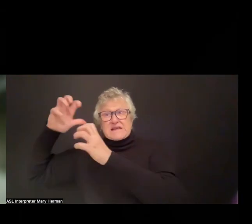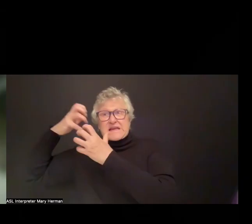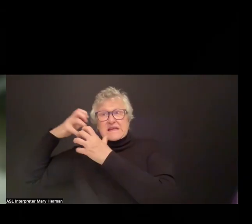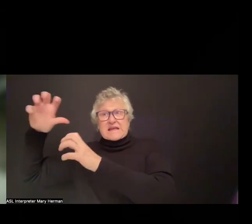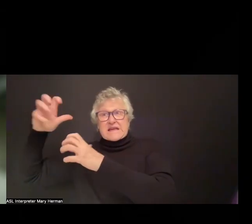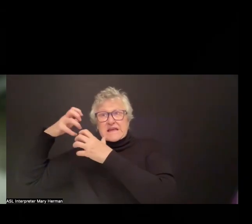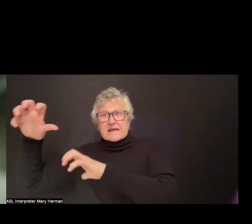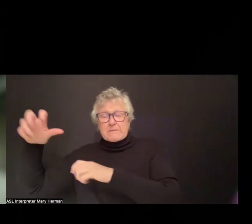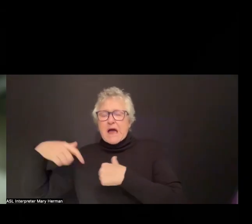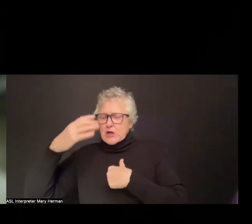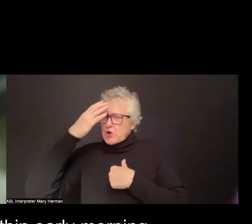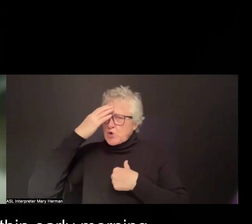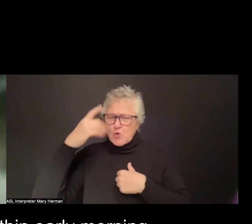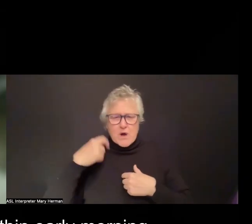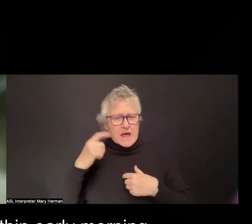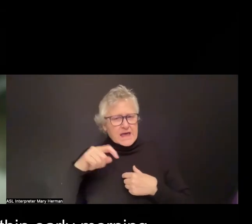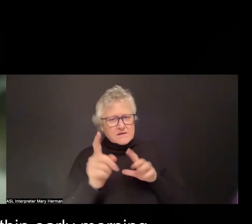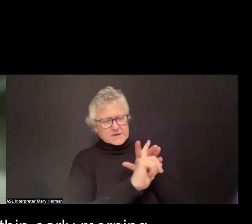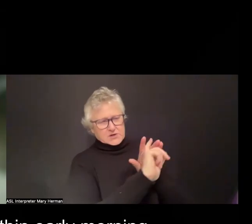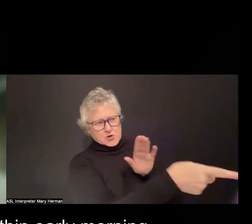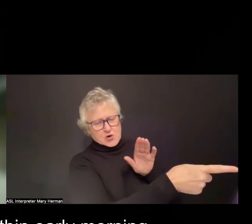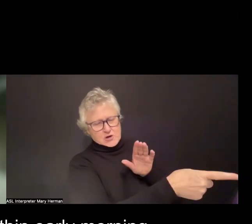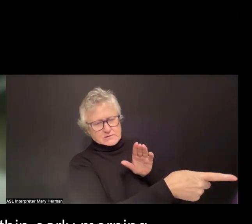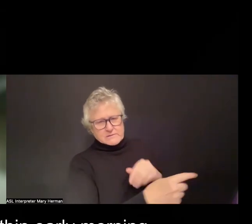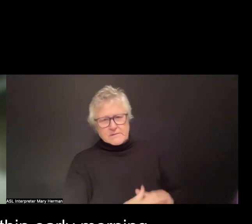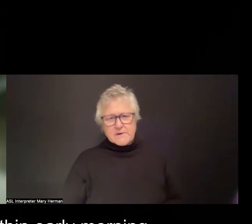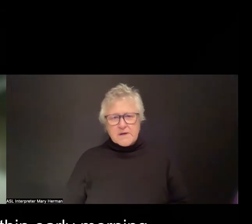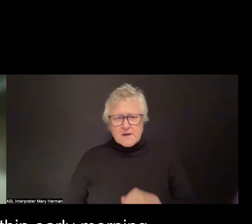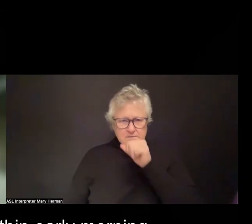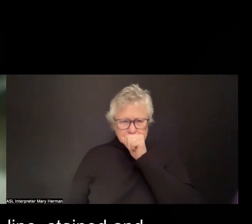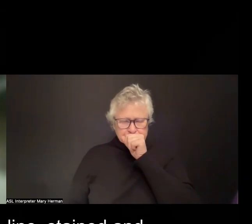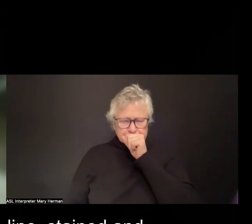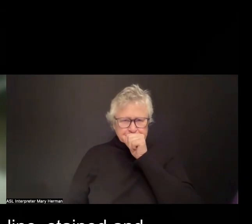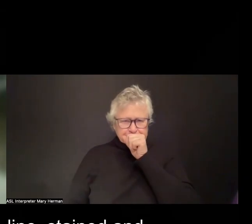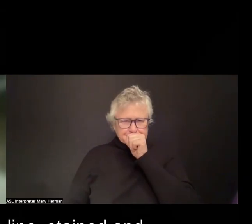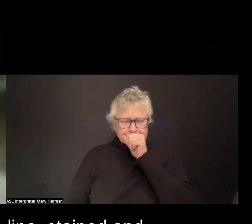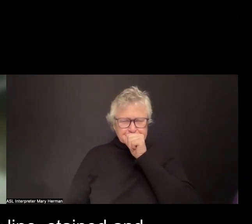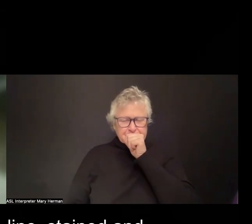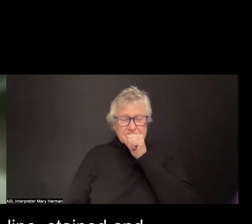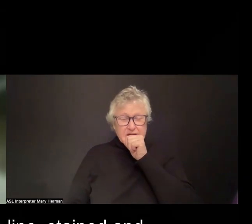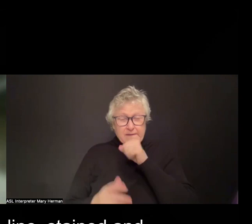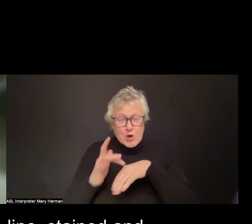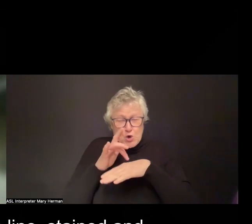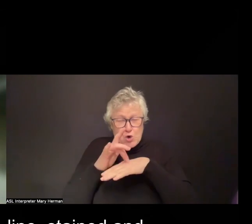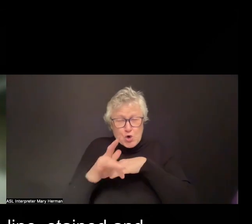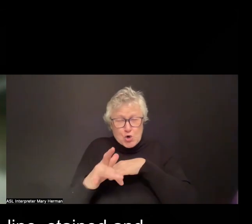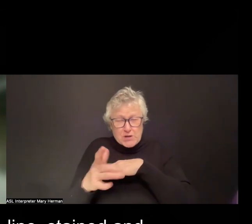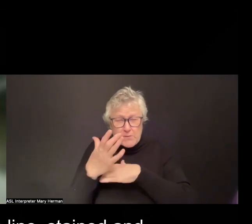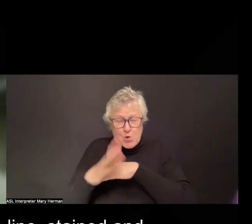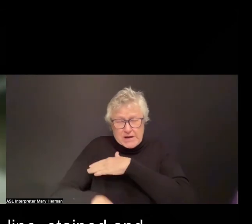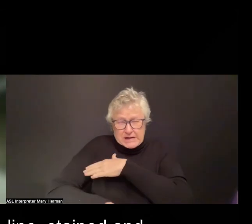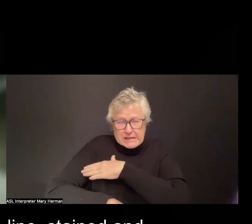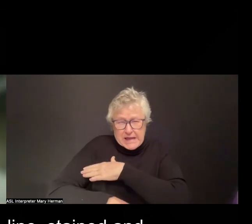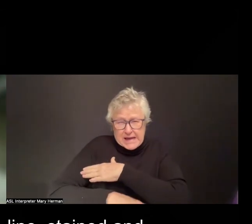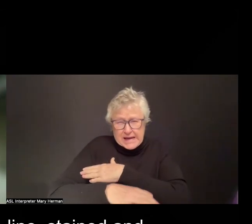then. Shivering in the thin early morning light, I stripped away my ruined shift and left it on the line, stained and mottled and soaked,